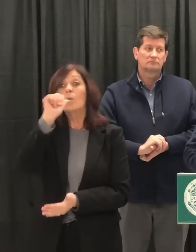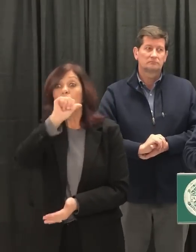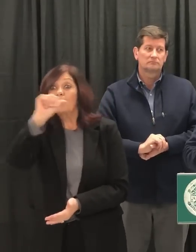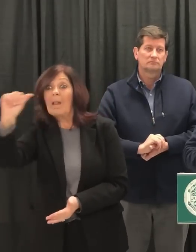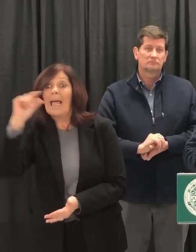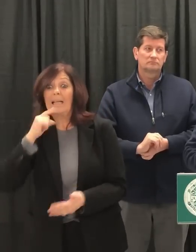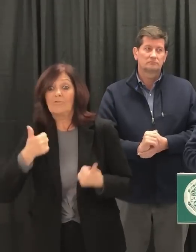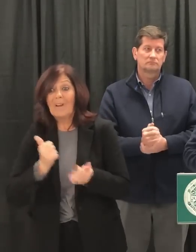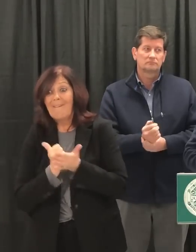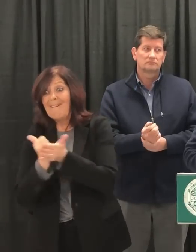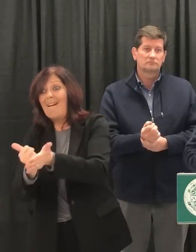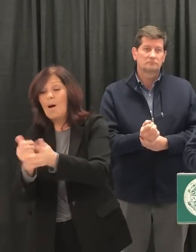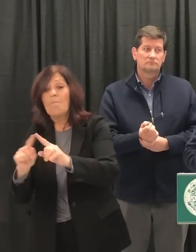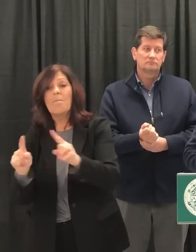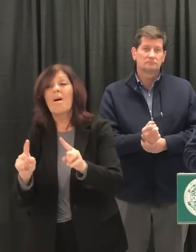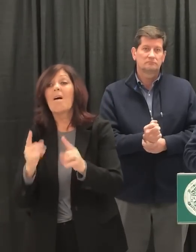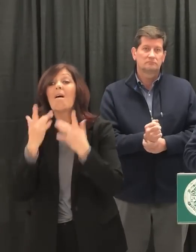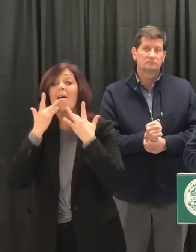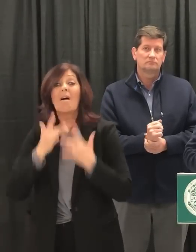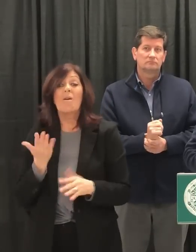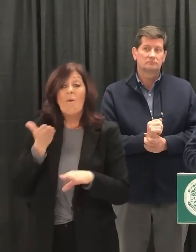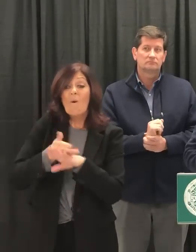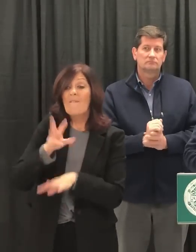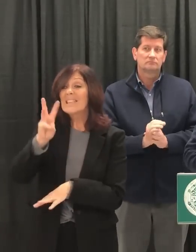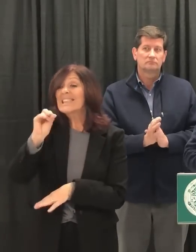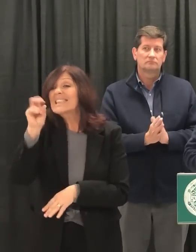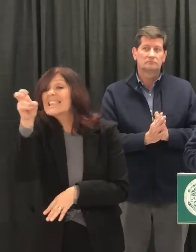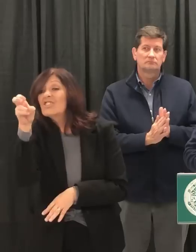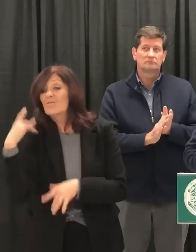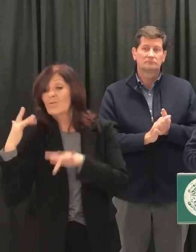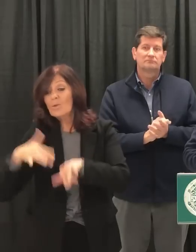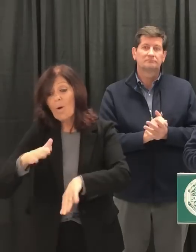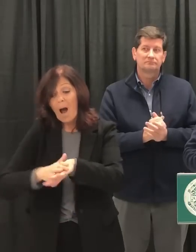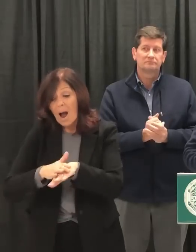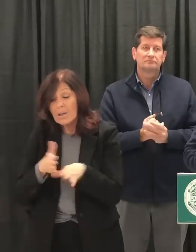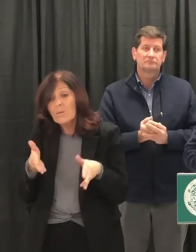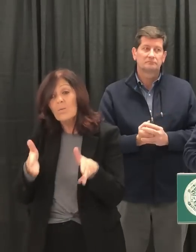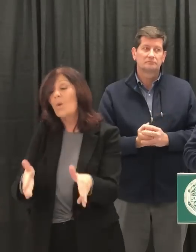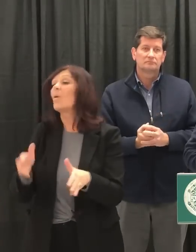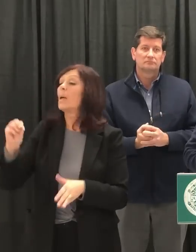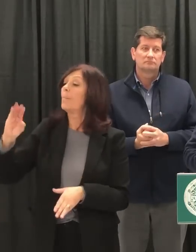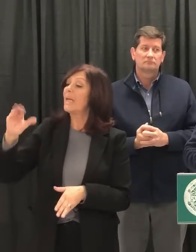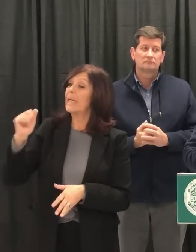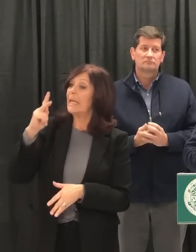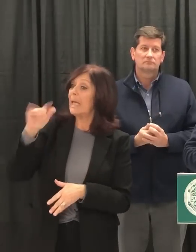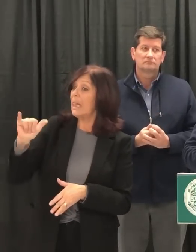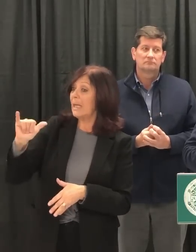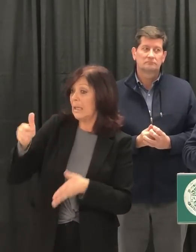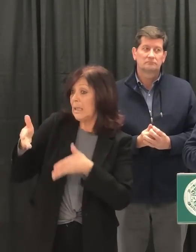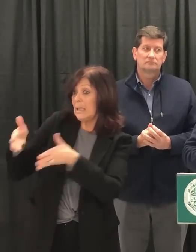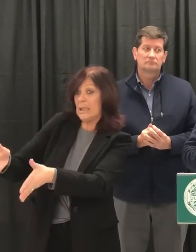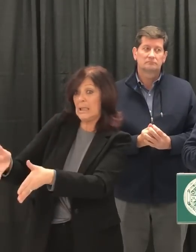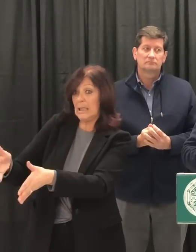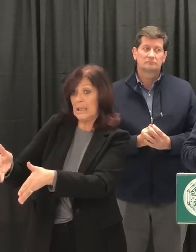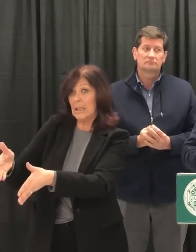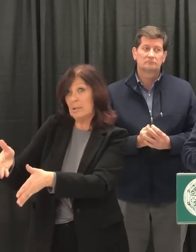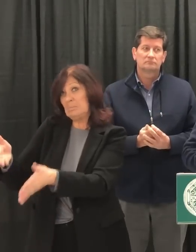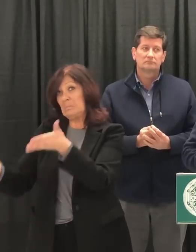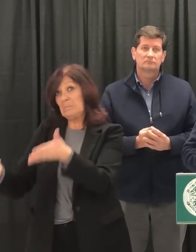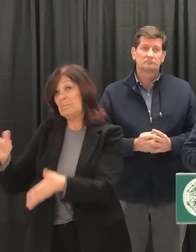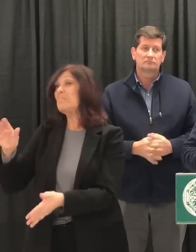there. Unfortunately, there's over 60 inches of snow on some of those roads. McKinley Parkway is probably with